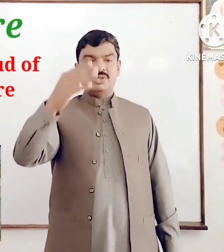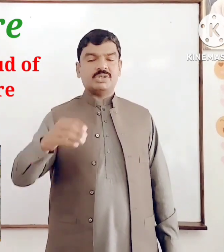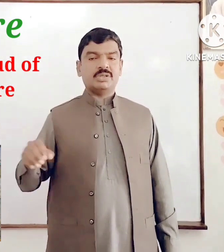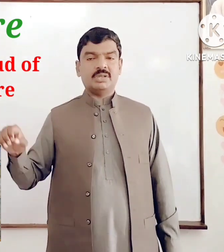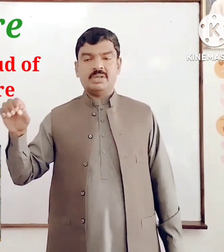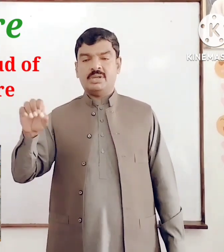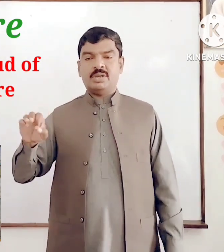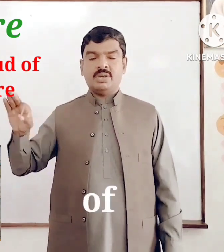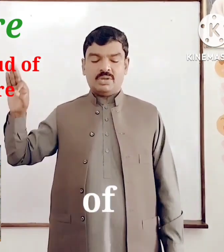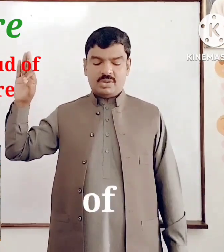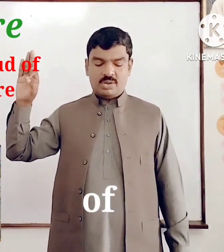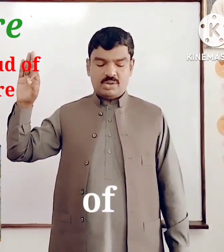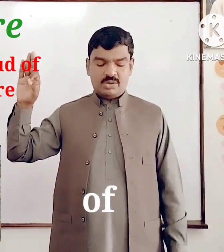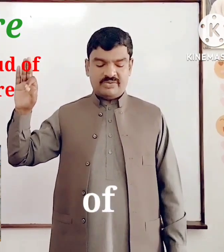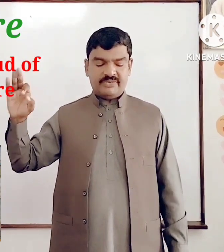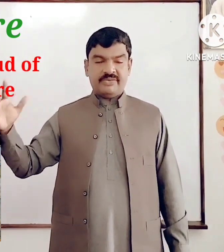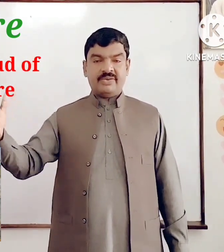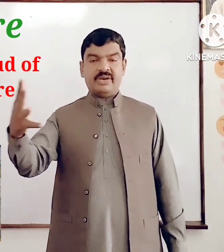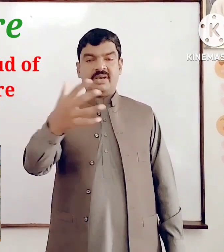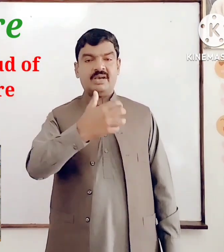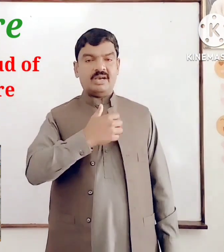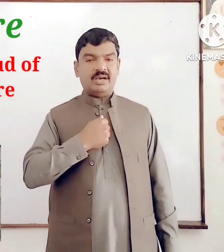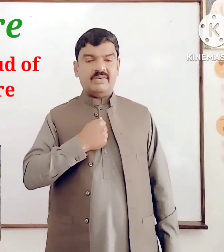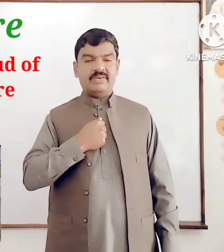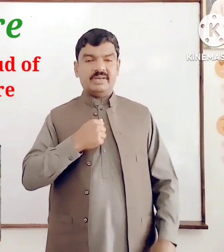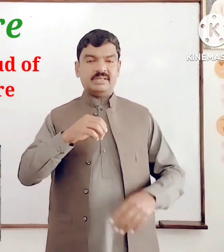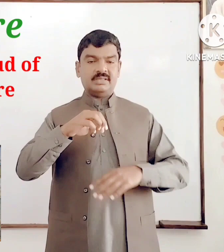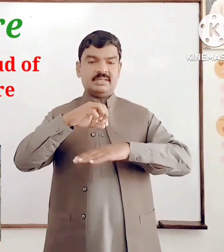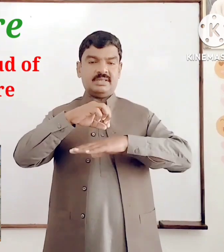proud of our